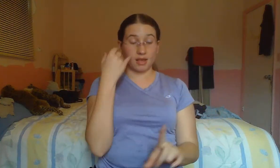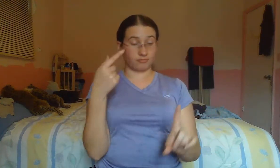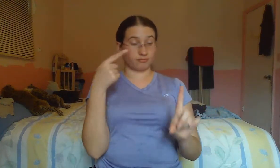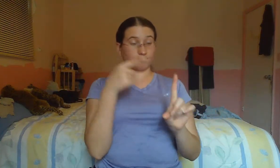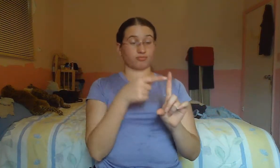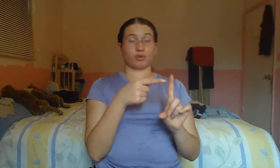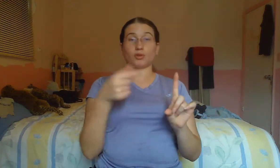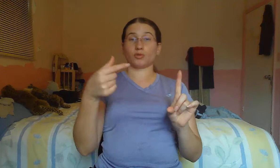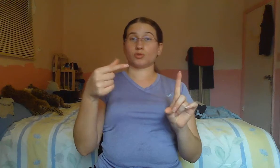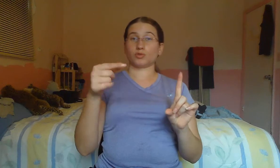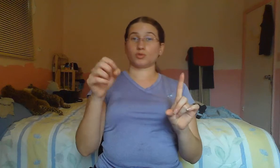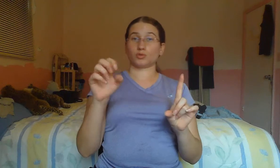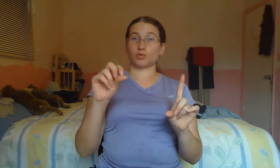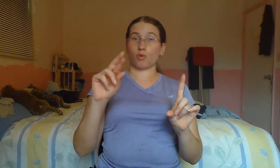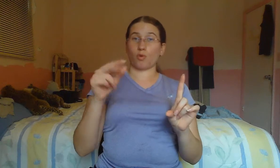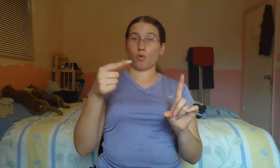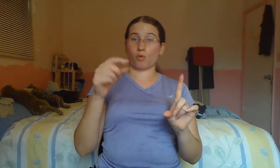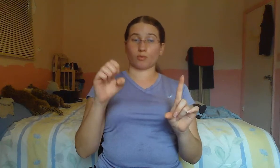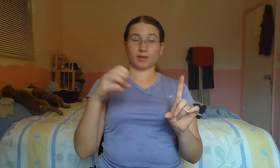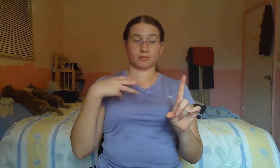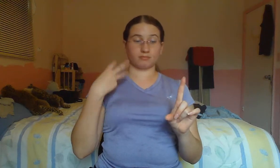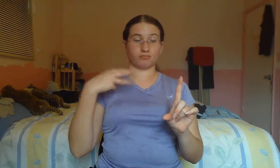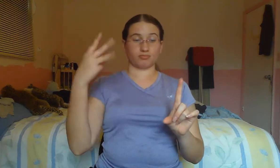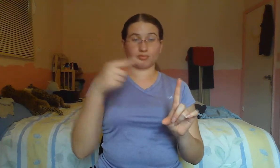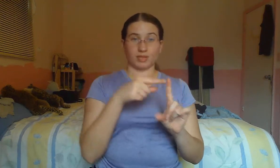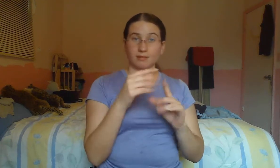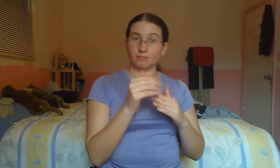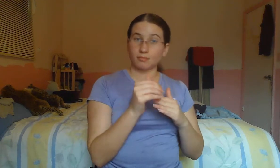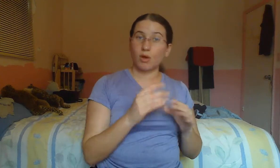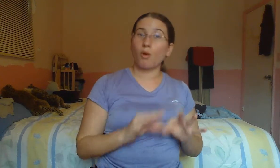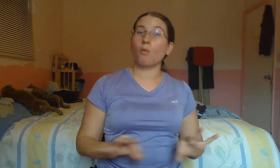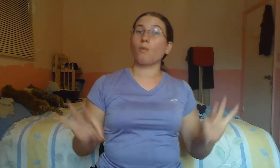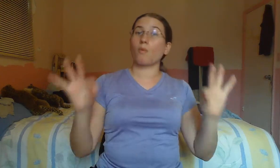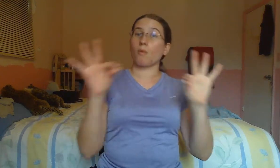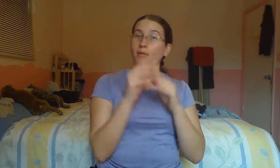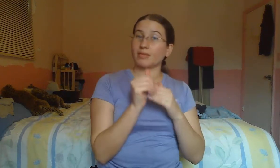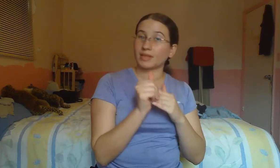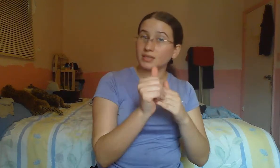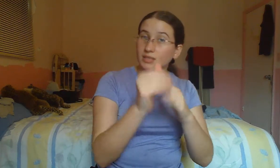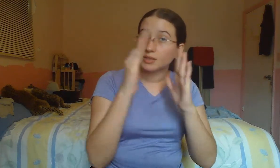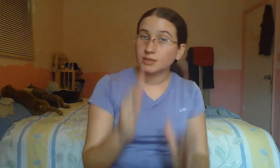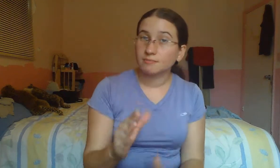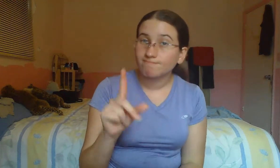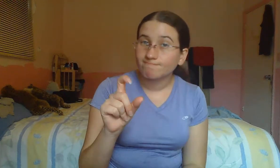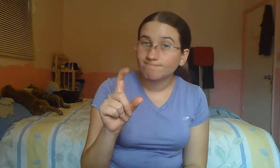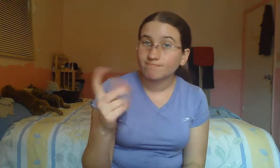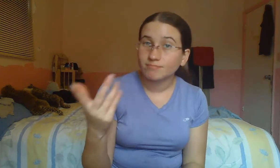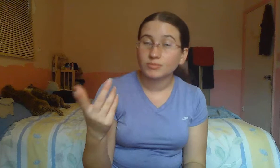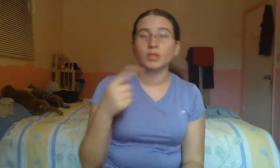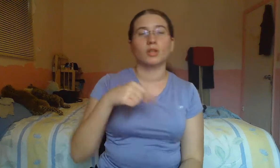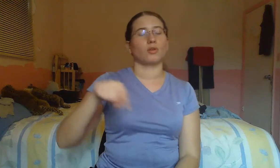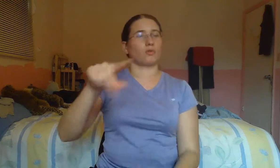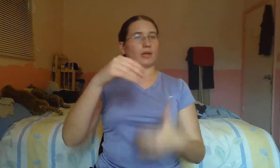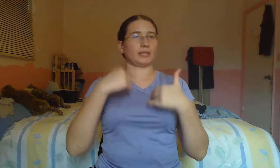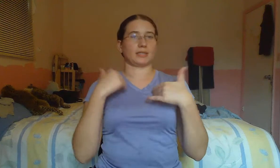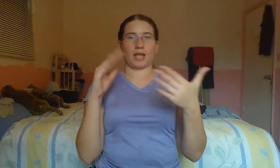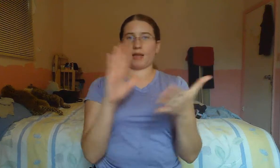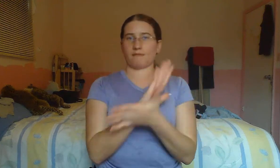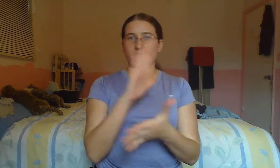leader, or was he not a worthy leader? Okay, and you have a paper in there already glued that has that question